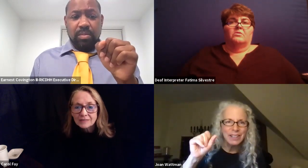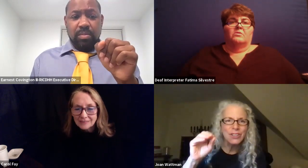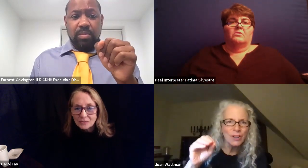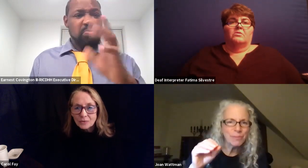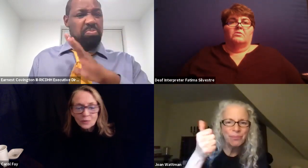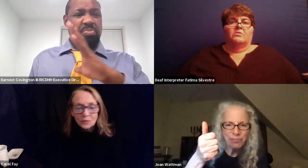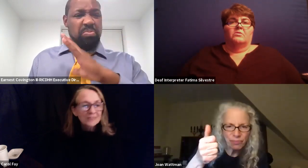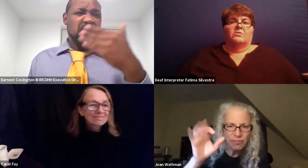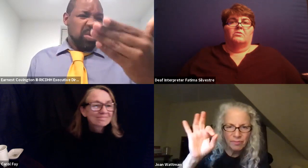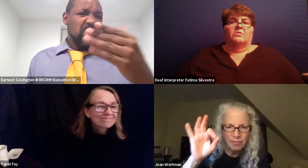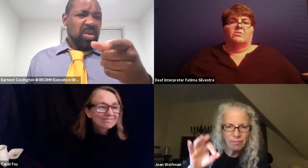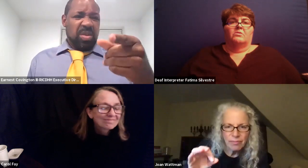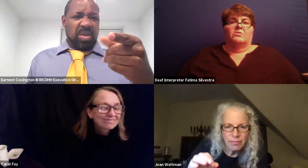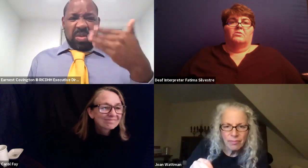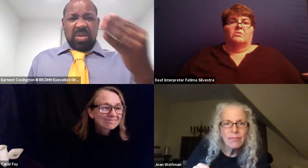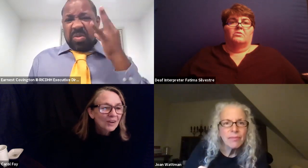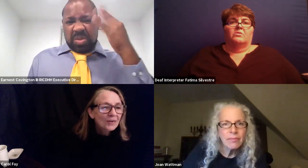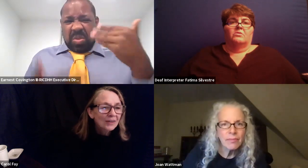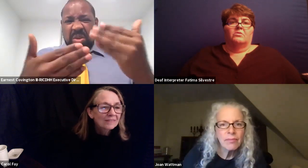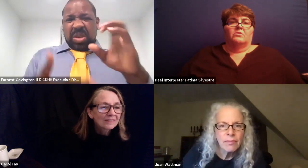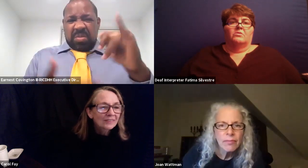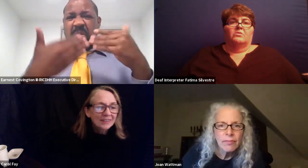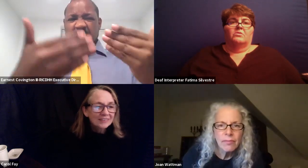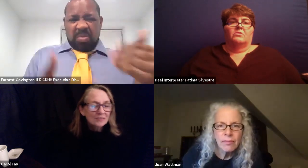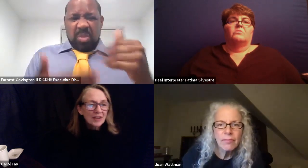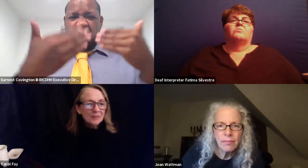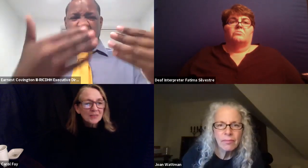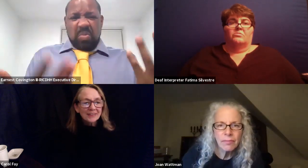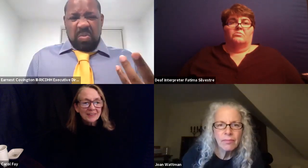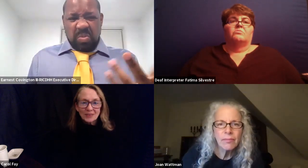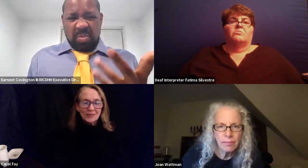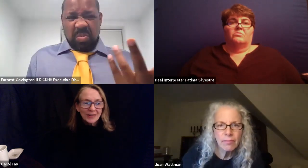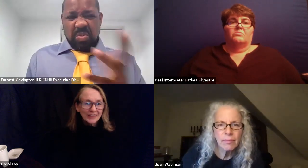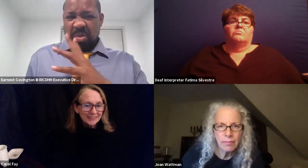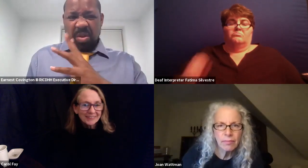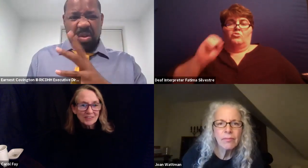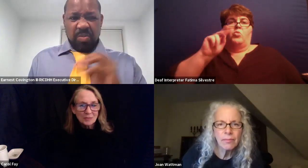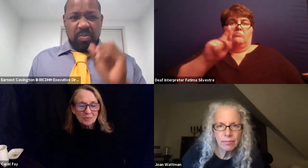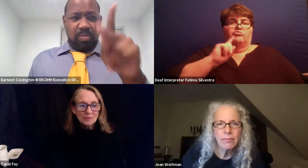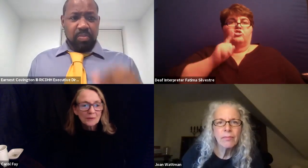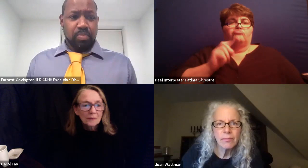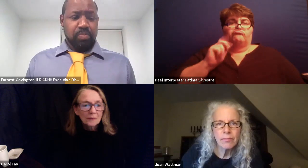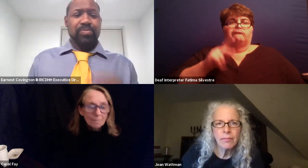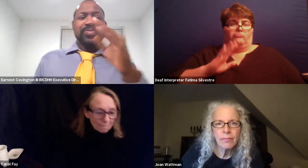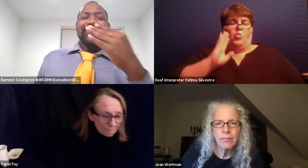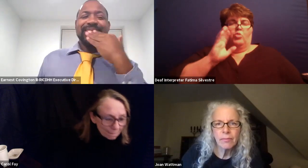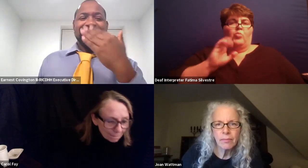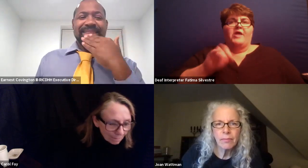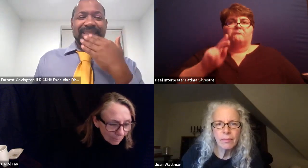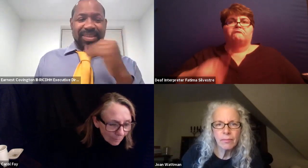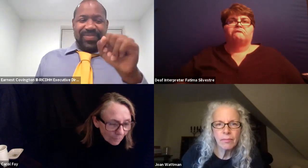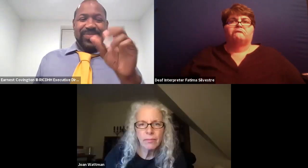that request. Okay, great. So Fatima, go right ahead and interpret for me.